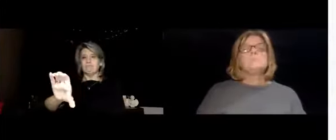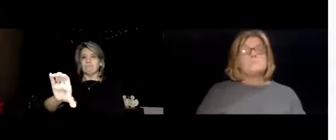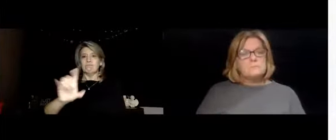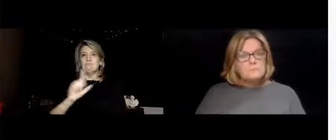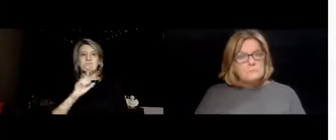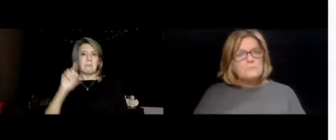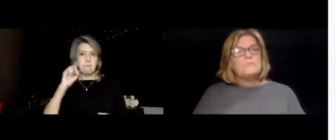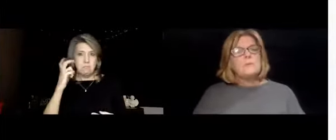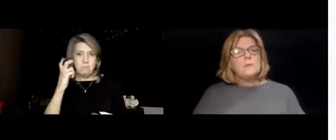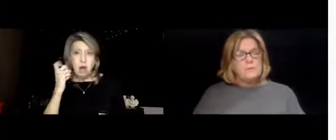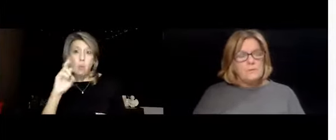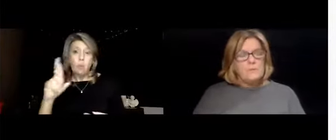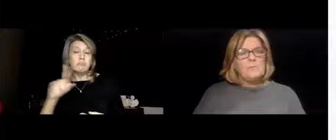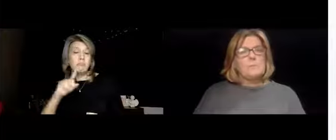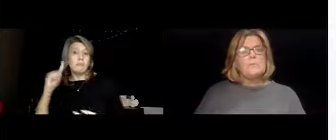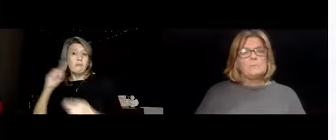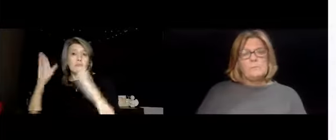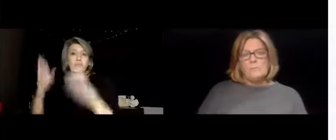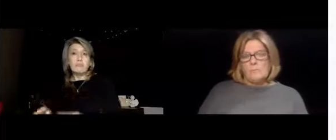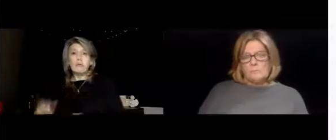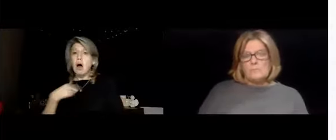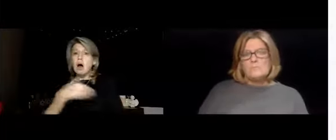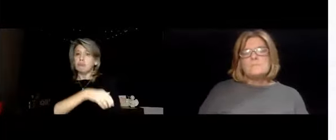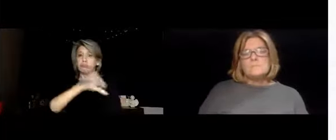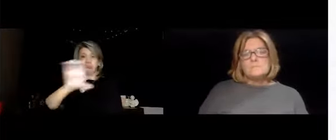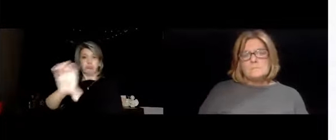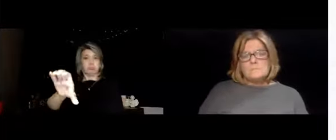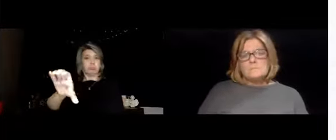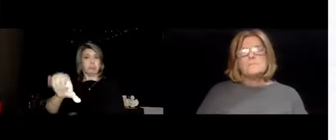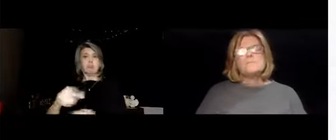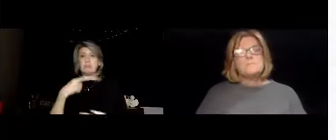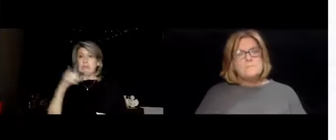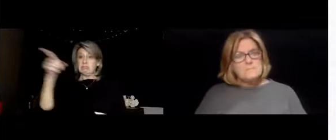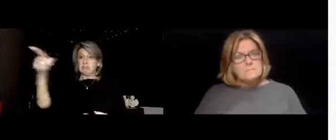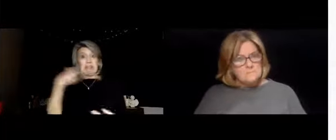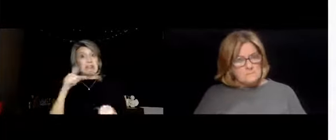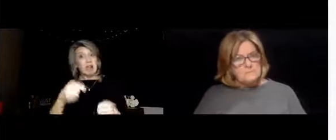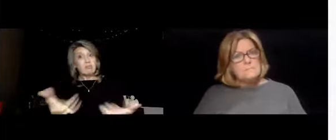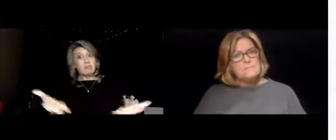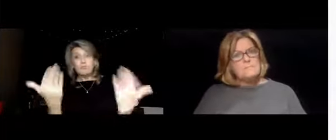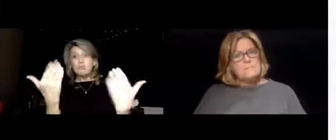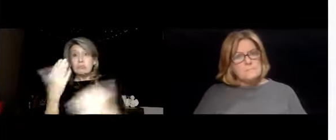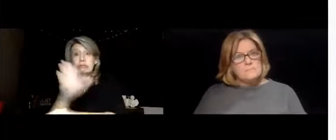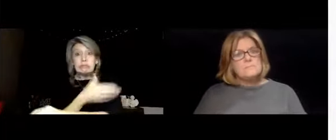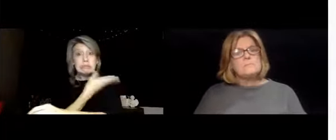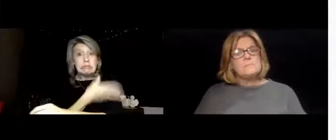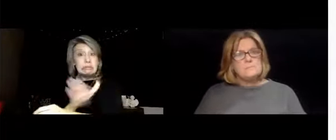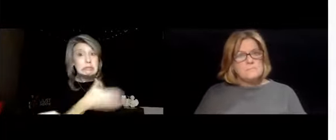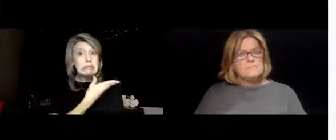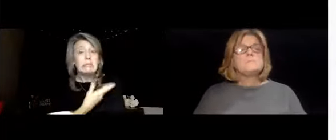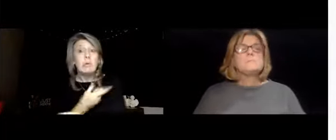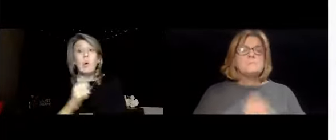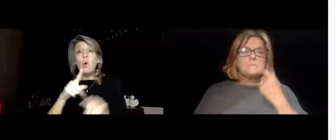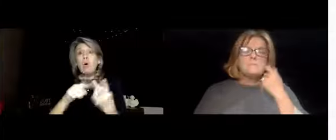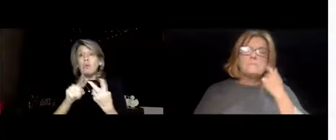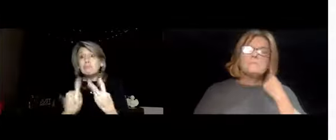Well, I empower my consumers, the people who are deafblind or the deaf person. I empower them. I say, look, they are